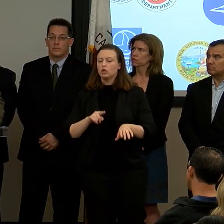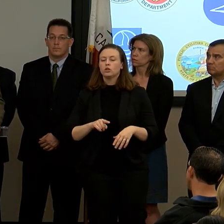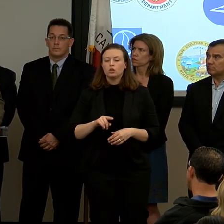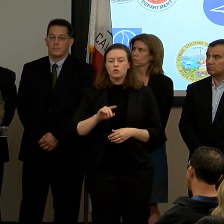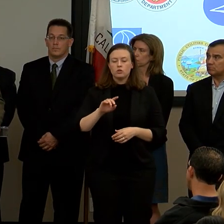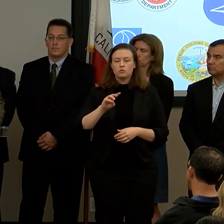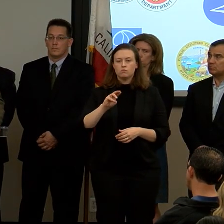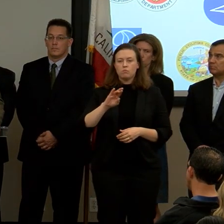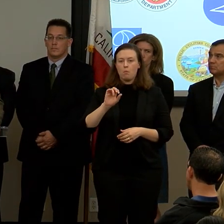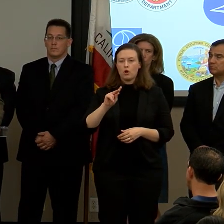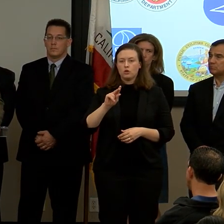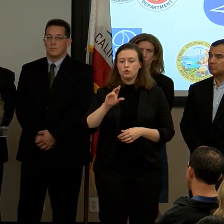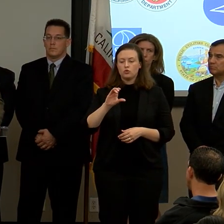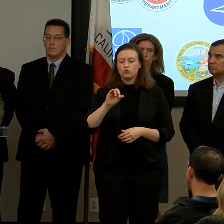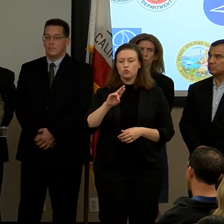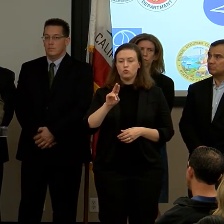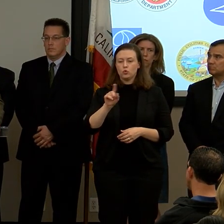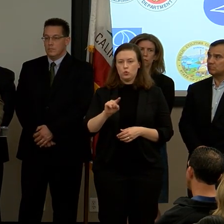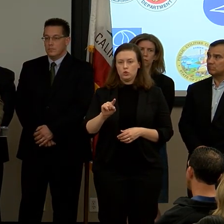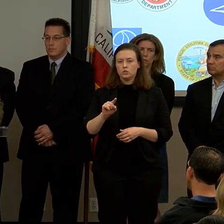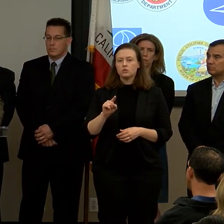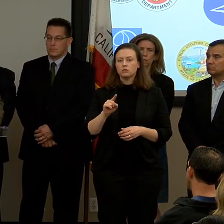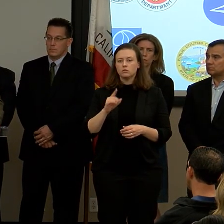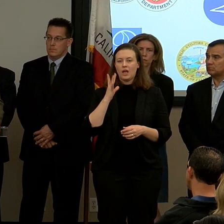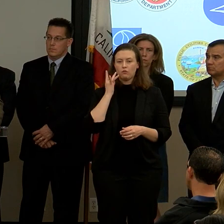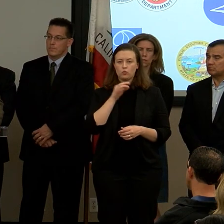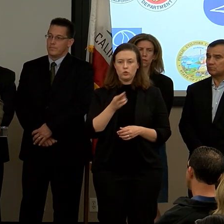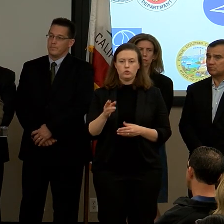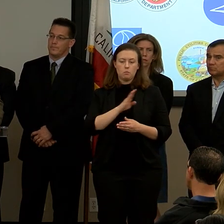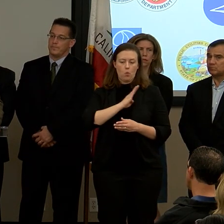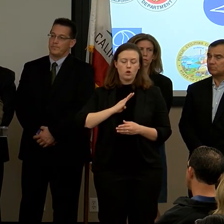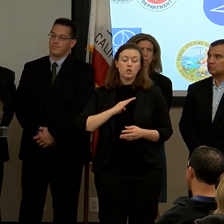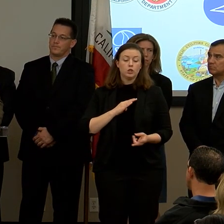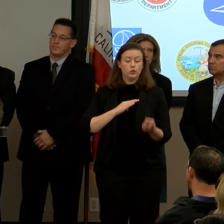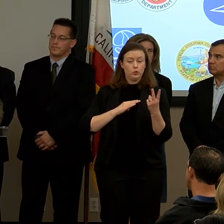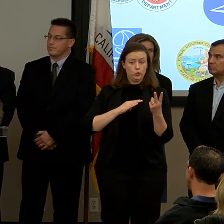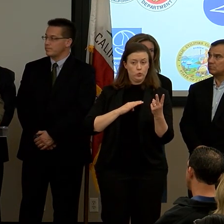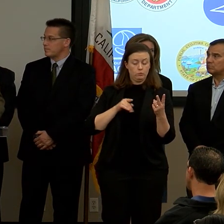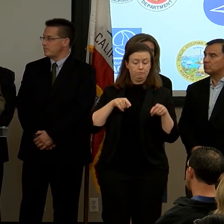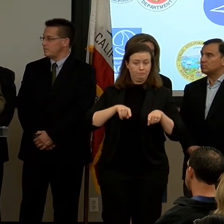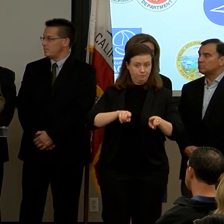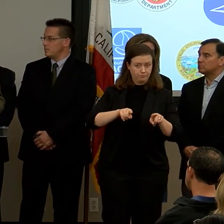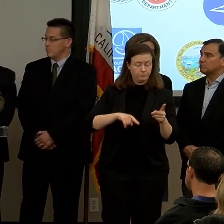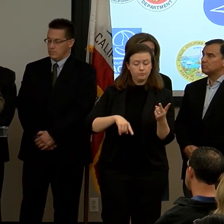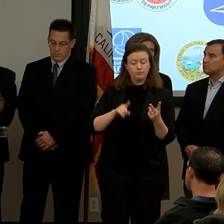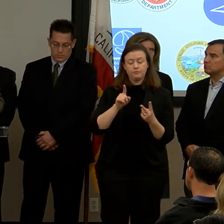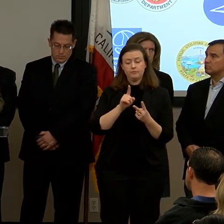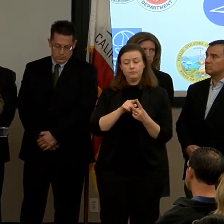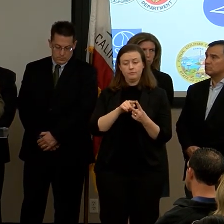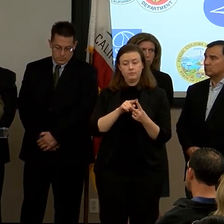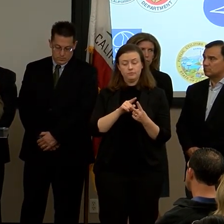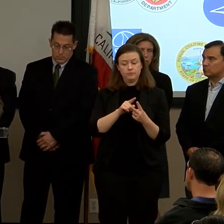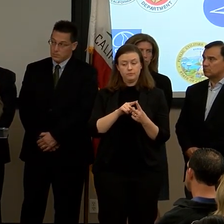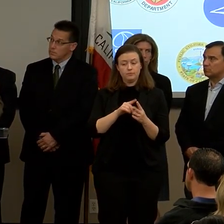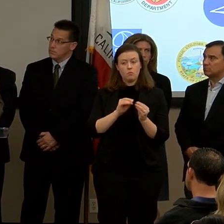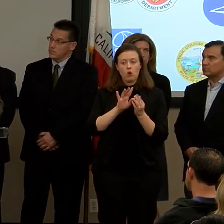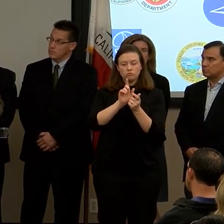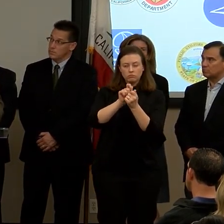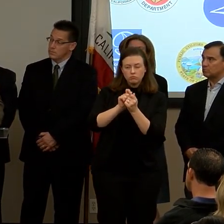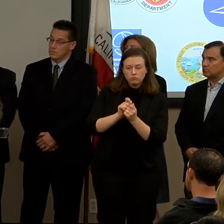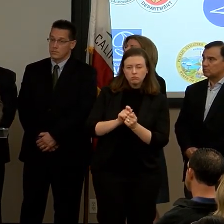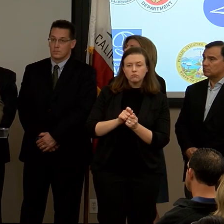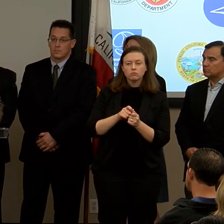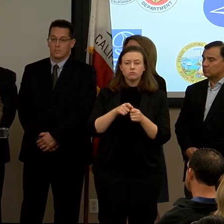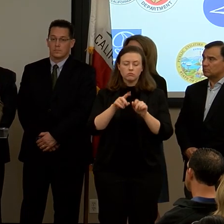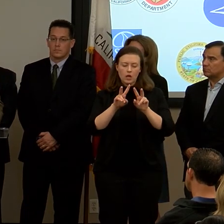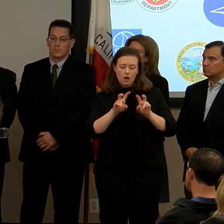with the California Air Resources Board. So we're doing two things in parallel. First, we're doing a more accurate assessment of how